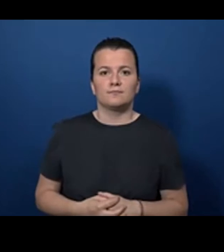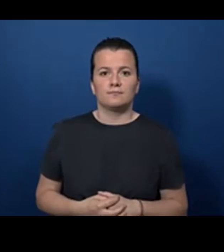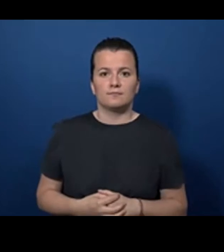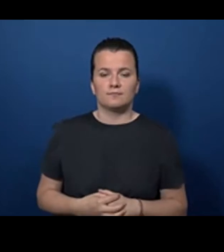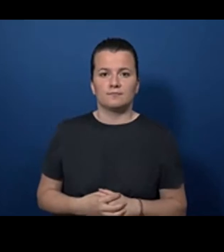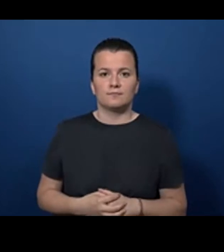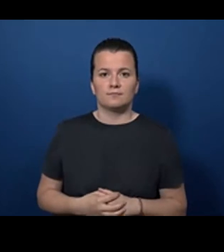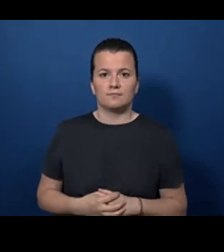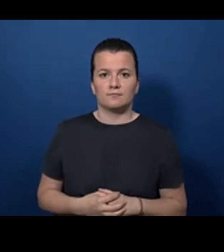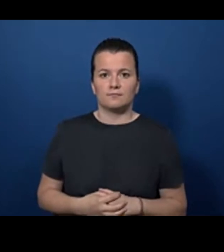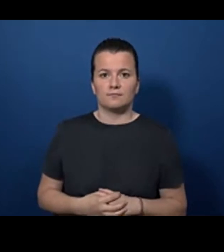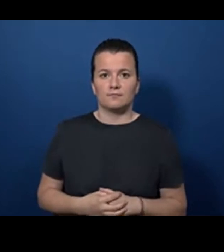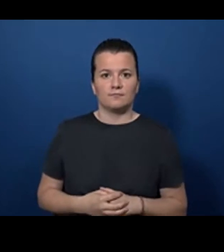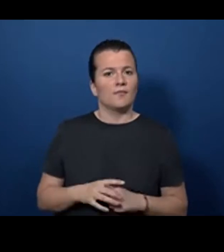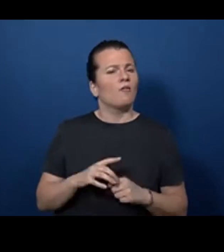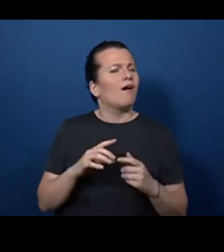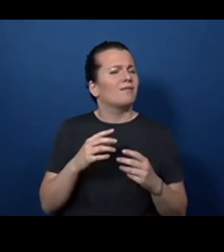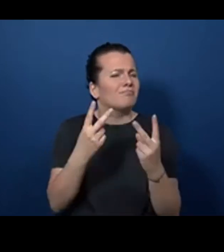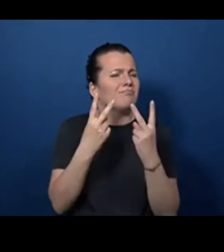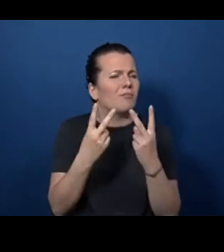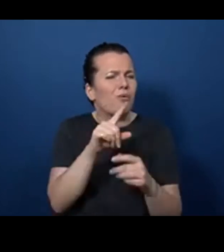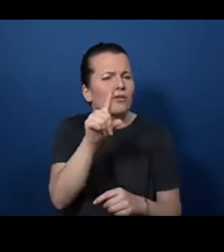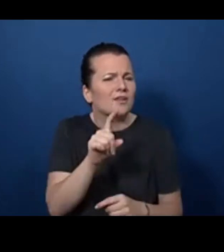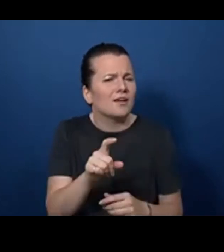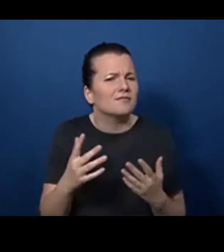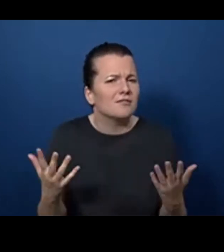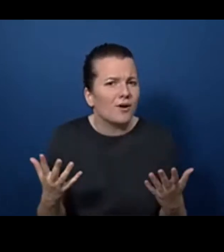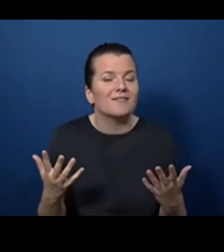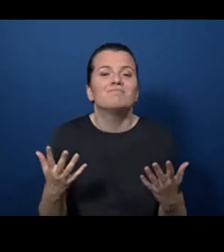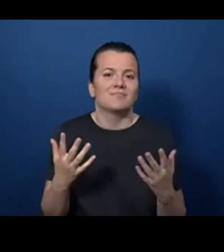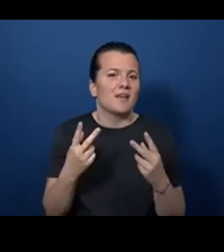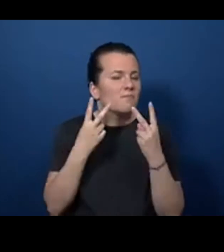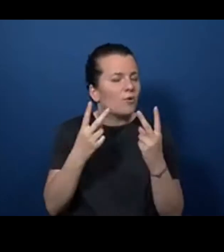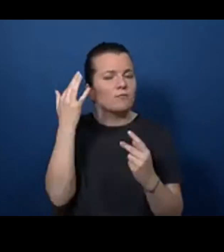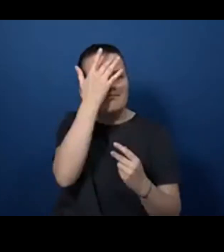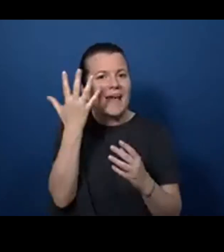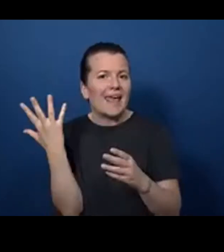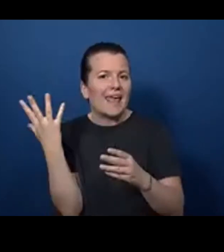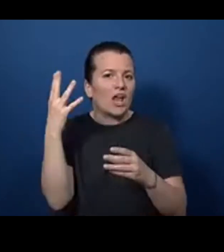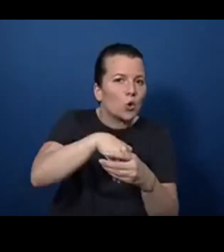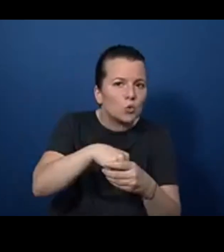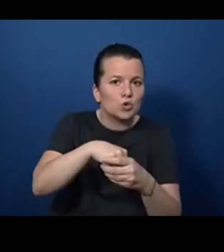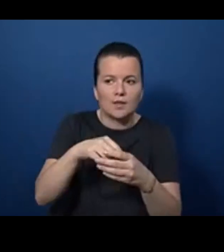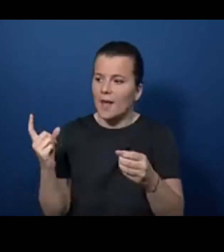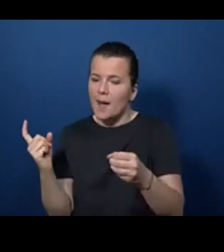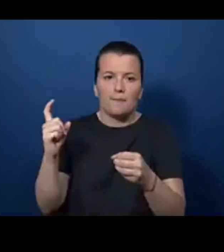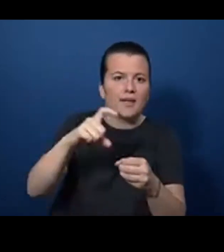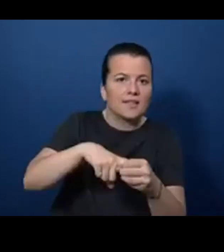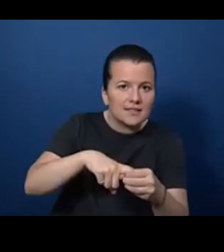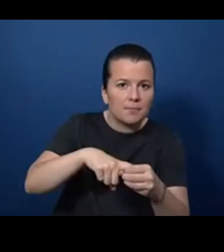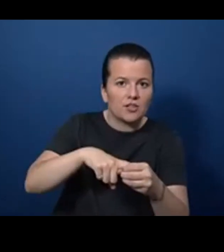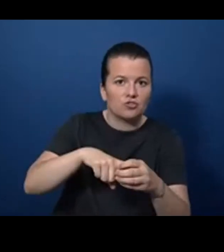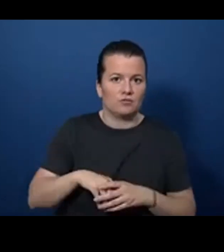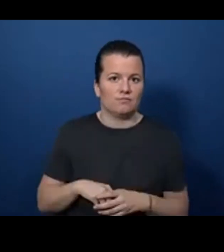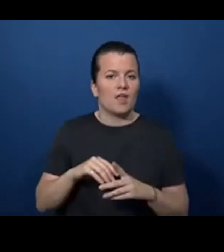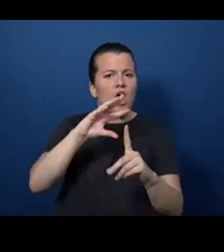of inclusion and participation, a culture which is part of the ethics that we see in a